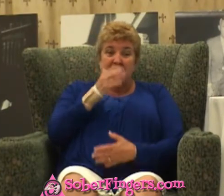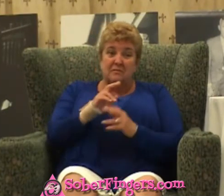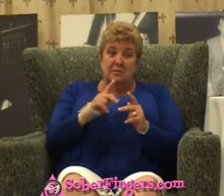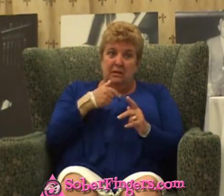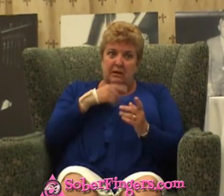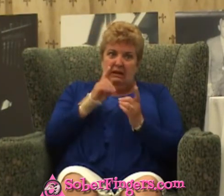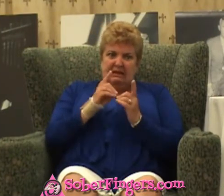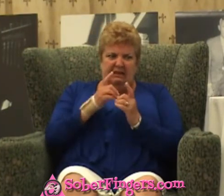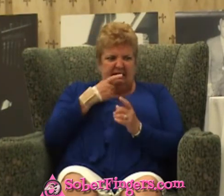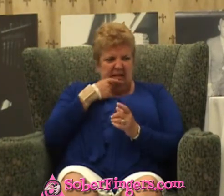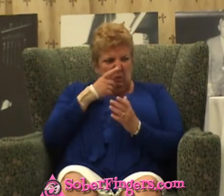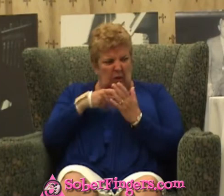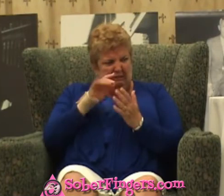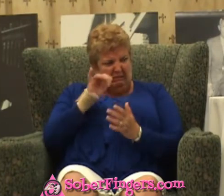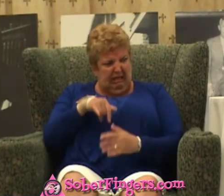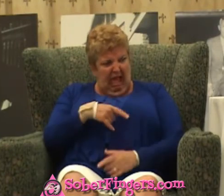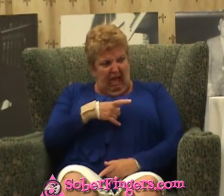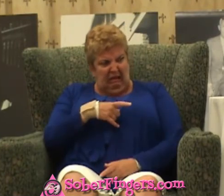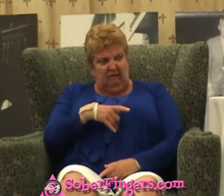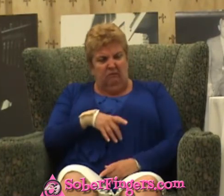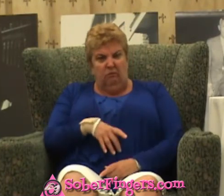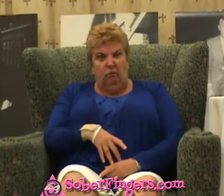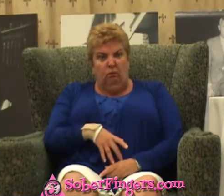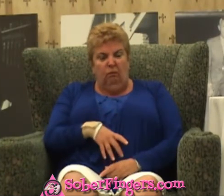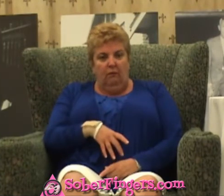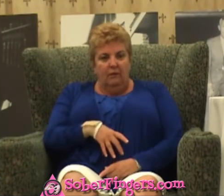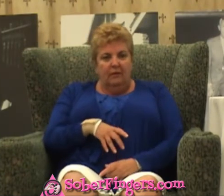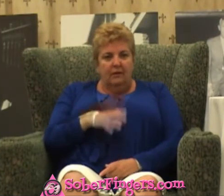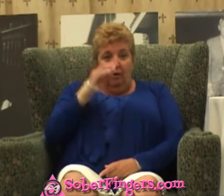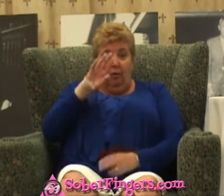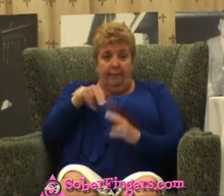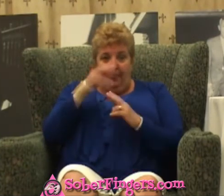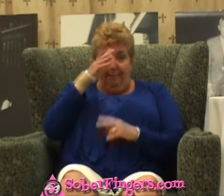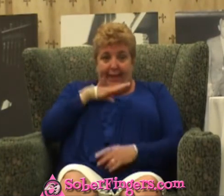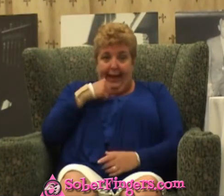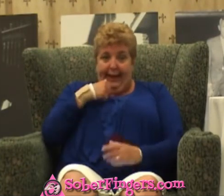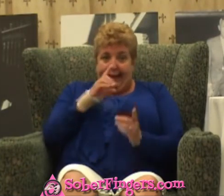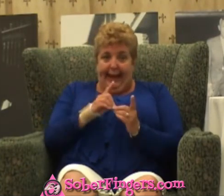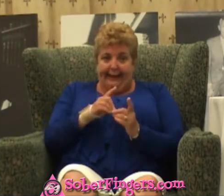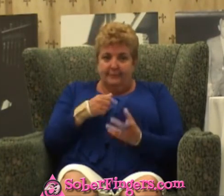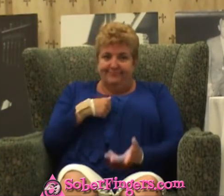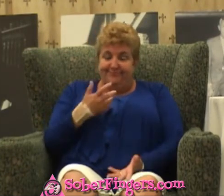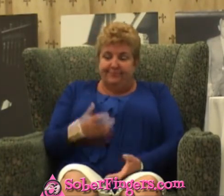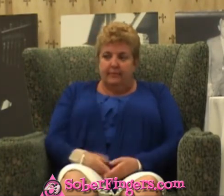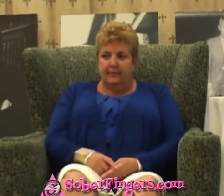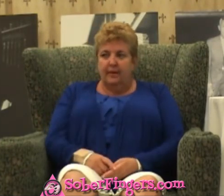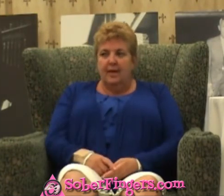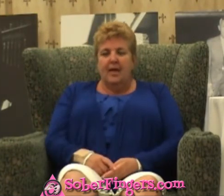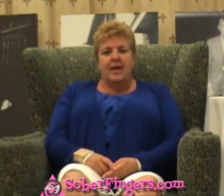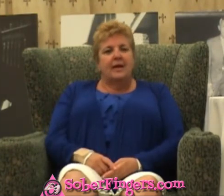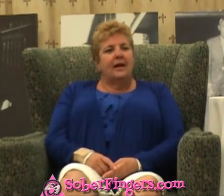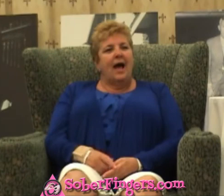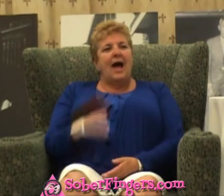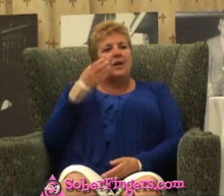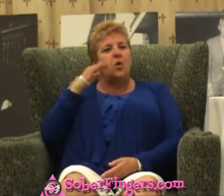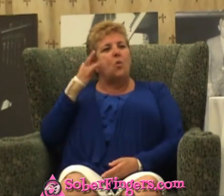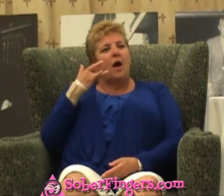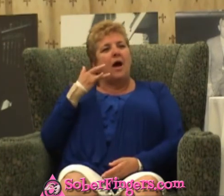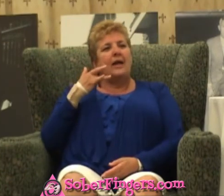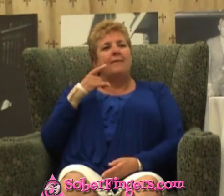My mom was the hardest. It was hardest for me to stay off her side of the street. I don't know why I did those inventories, and it was